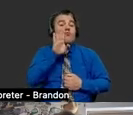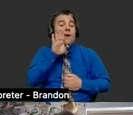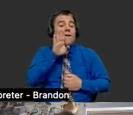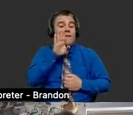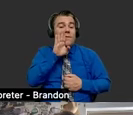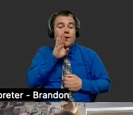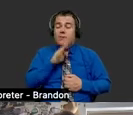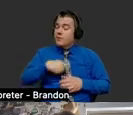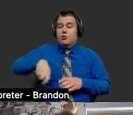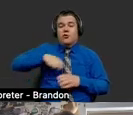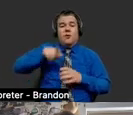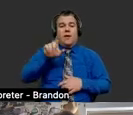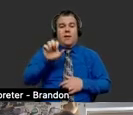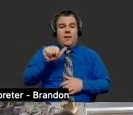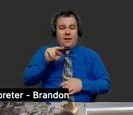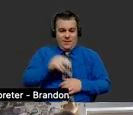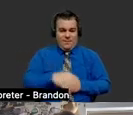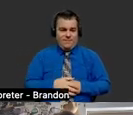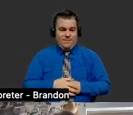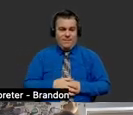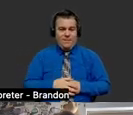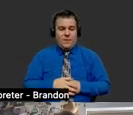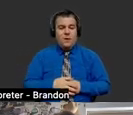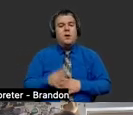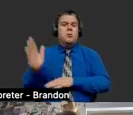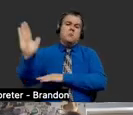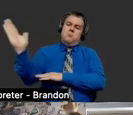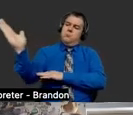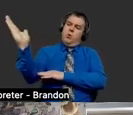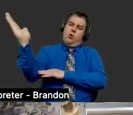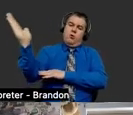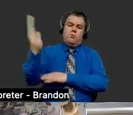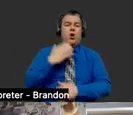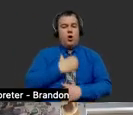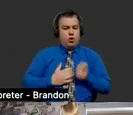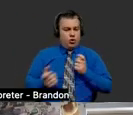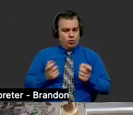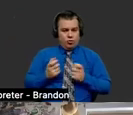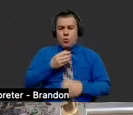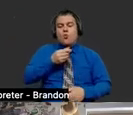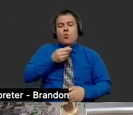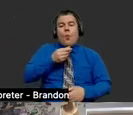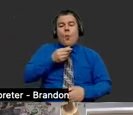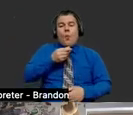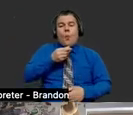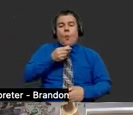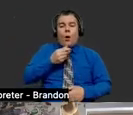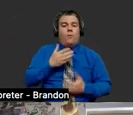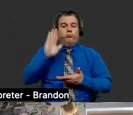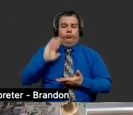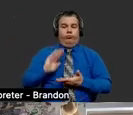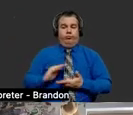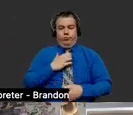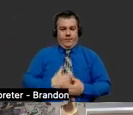protein-packed lean whey shake. In the late morning, have slim hunger control to help promote feelings of fullness and reduce cravings.